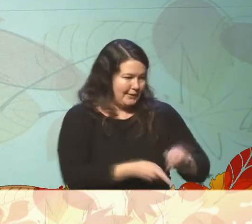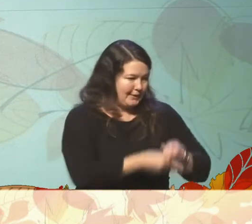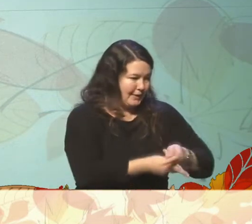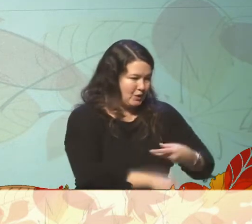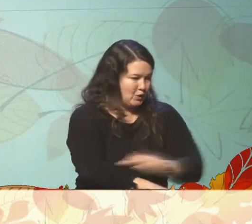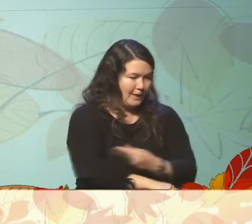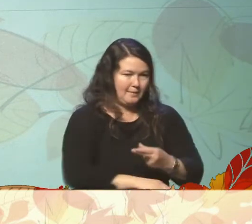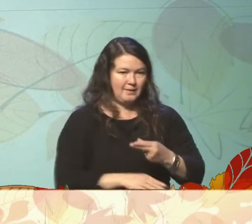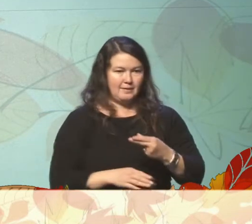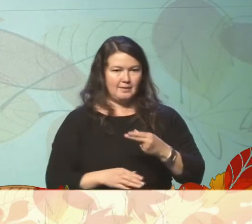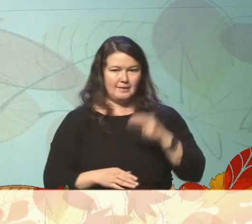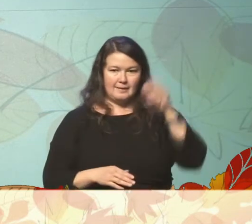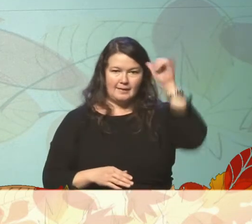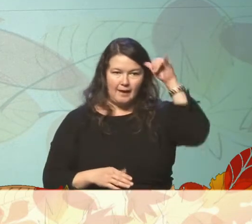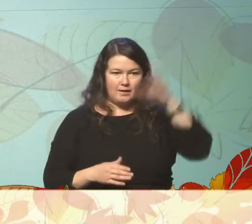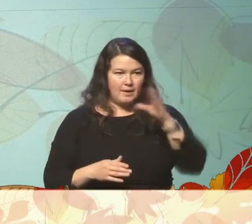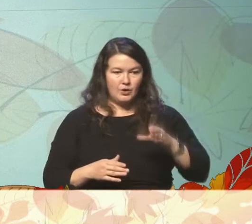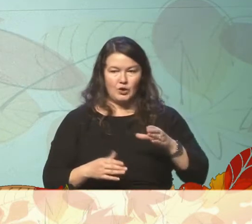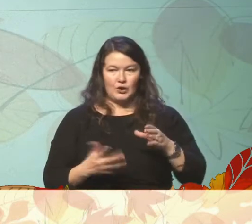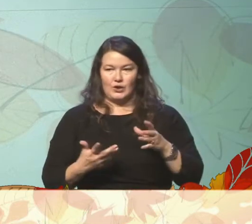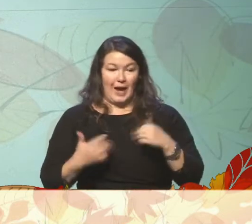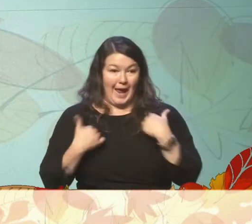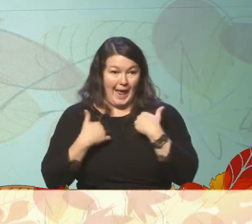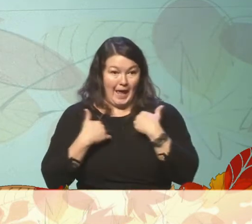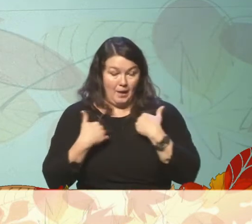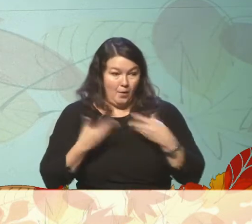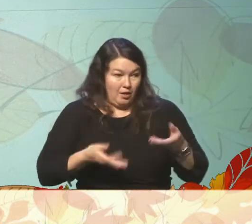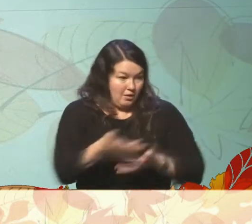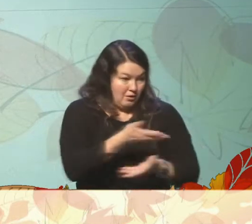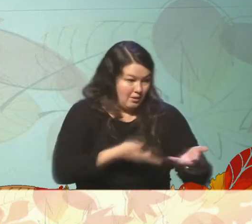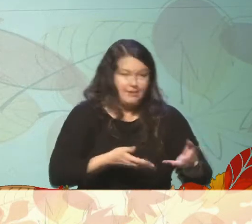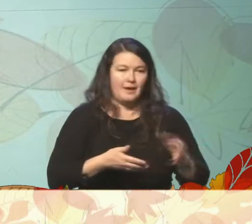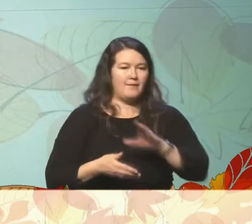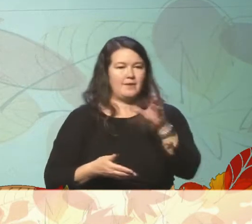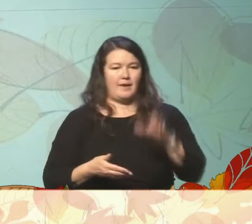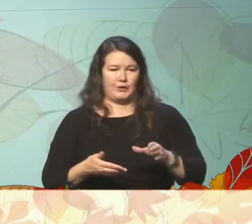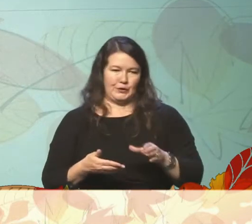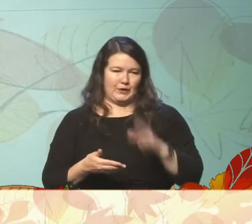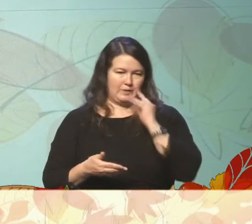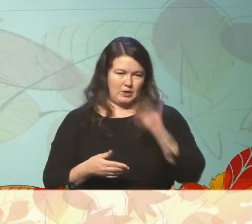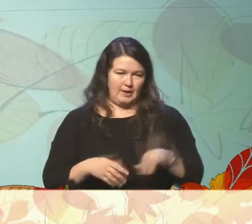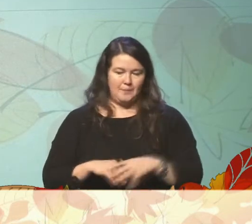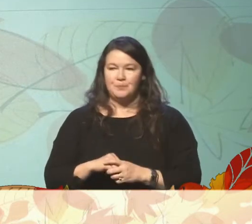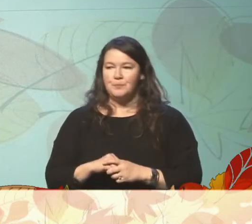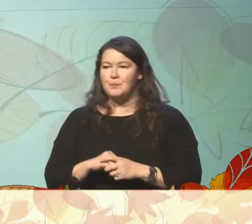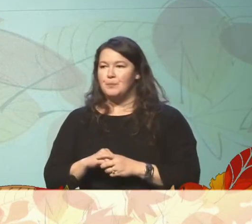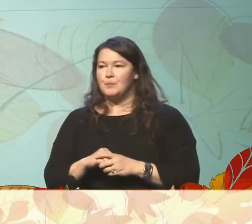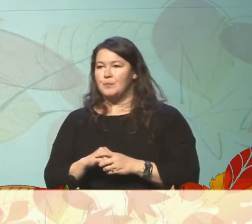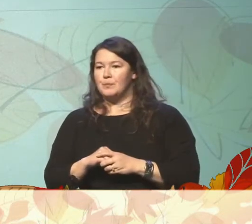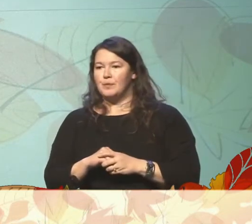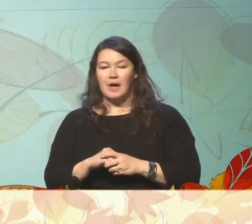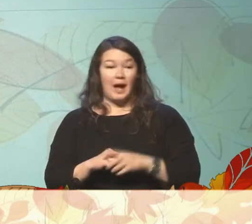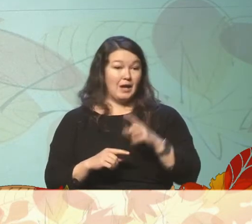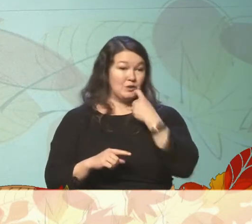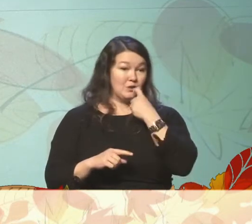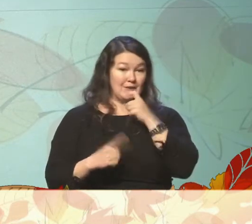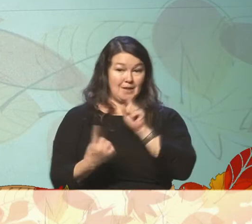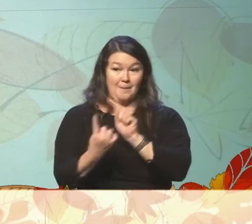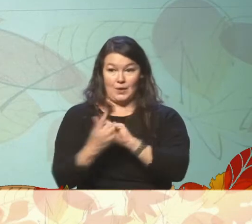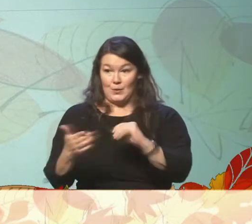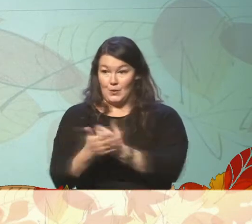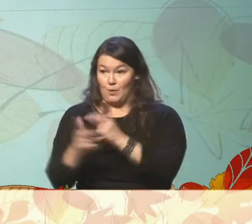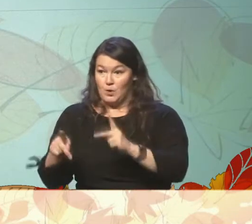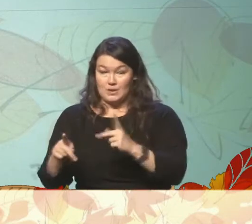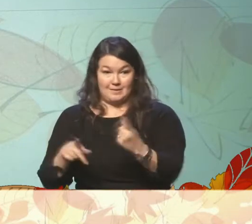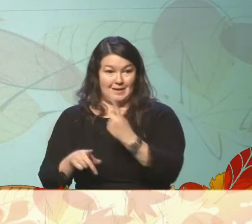cattle. Animal husbandry, not a part of my jam. I'm not. I met a guy this morning, new guy here,